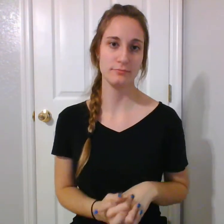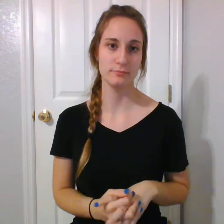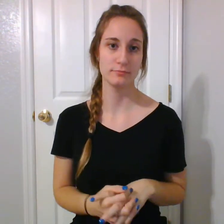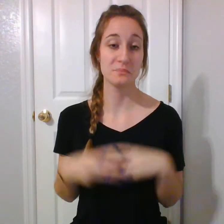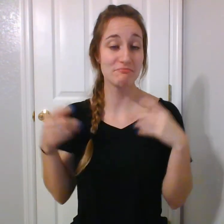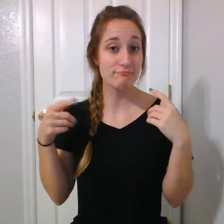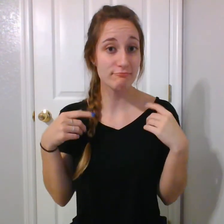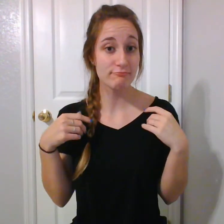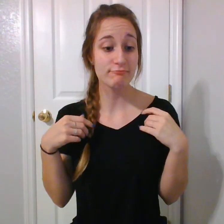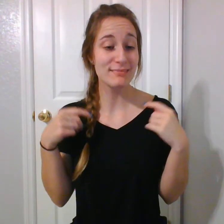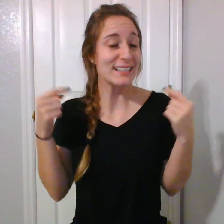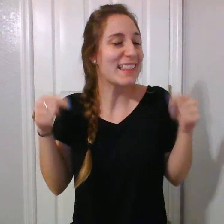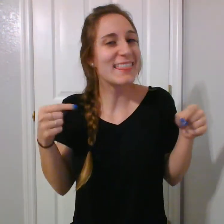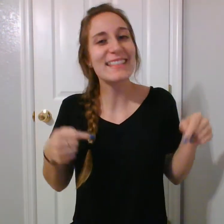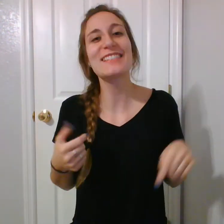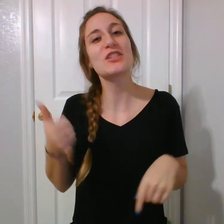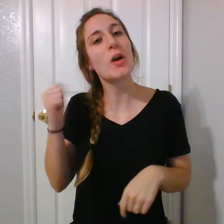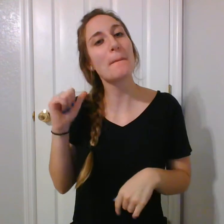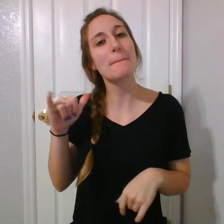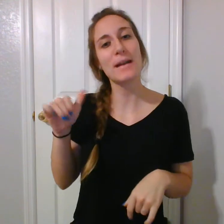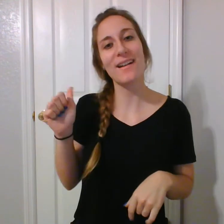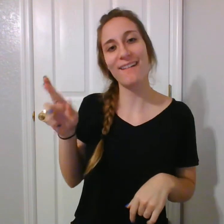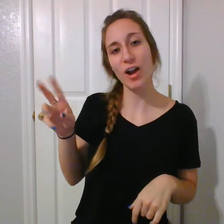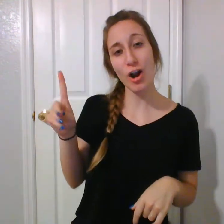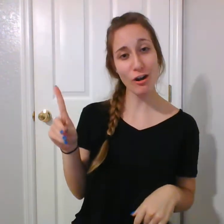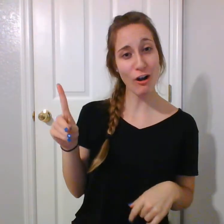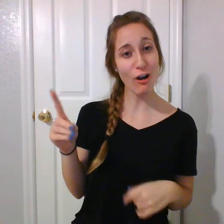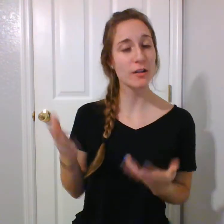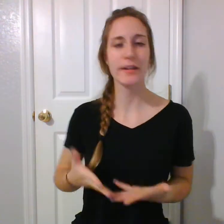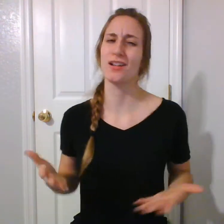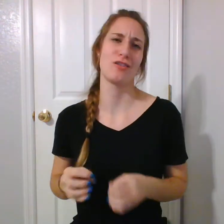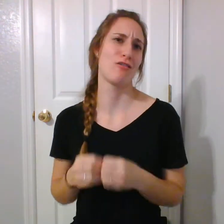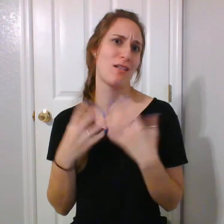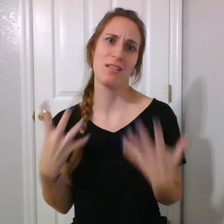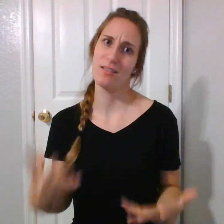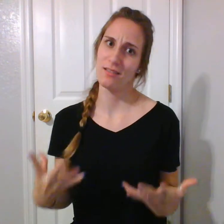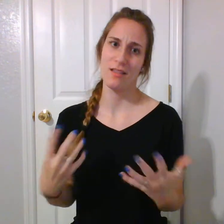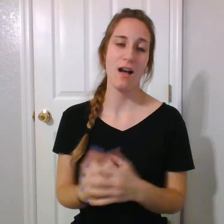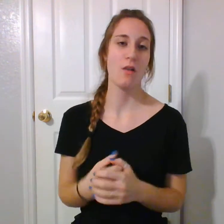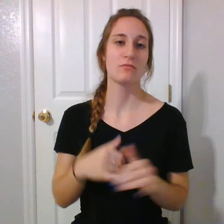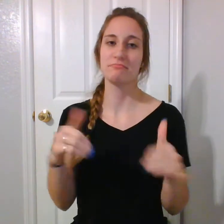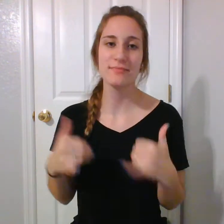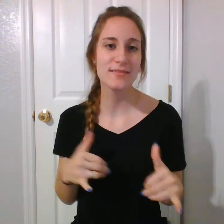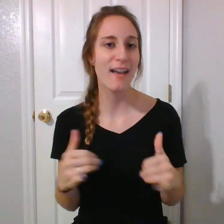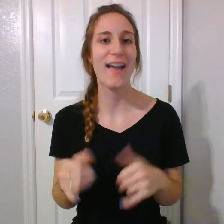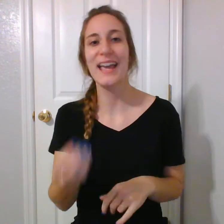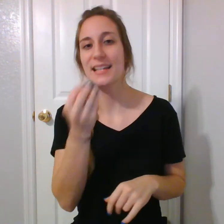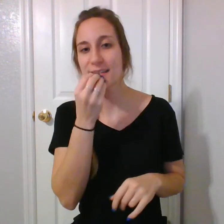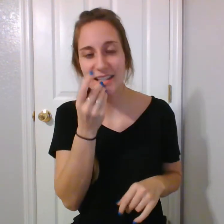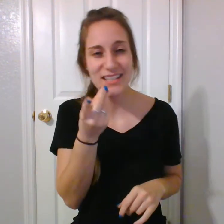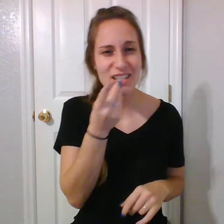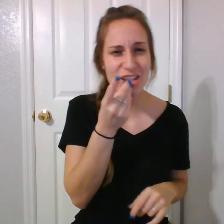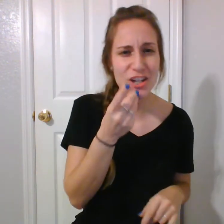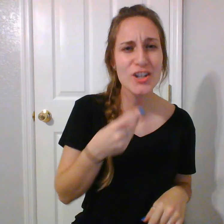Is our backyard, and we spend so much time here playing and eating dinners and swimming all the time. I